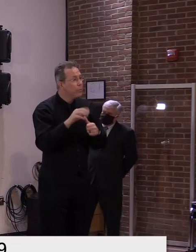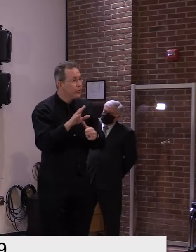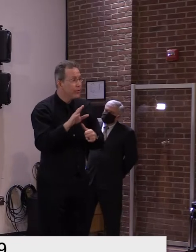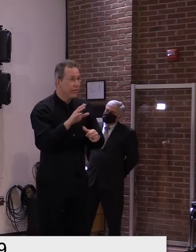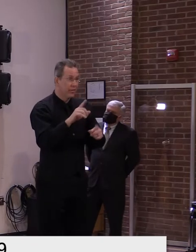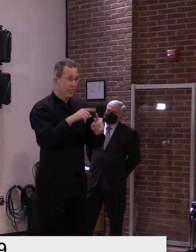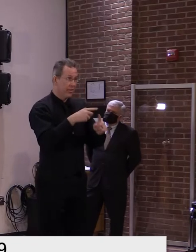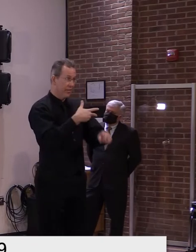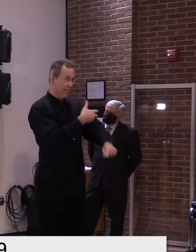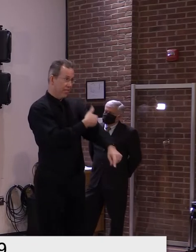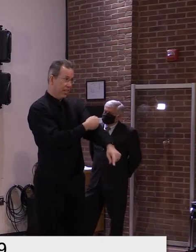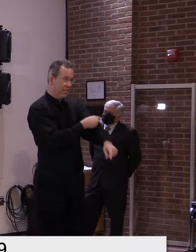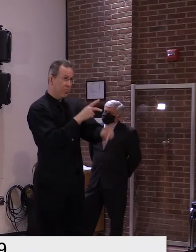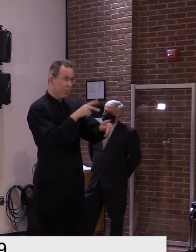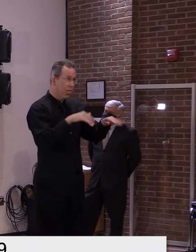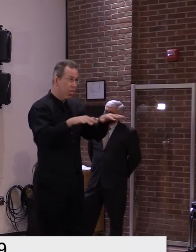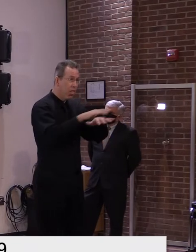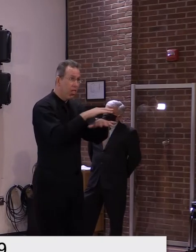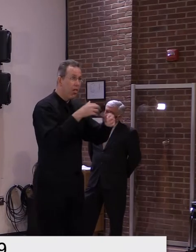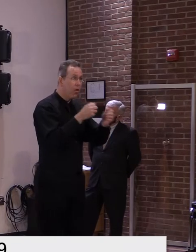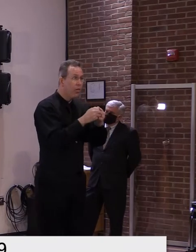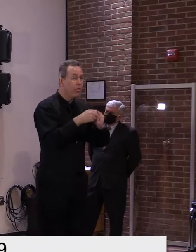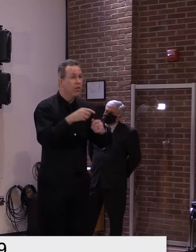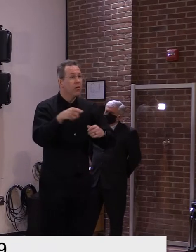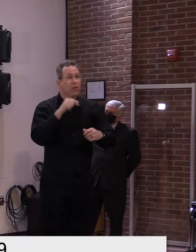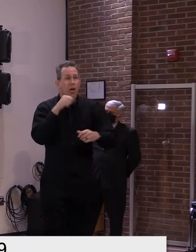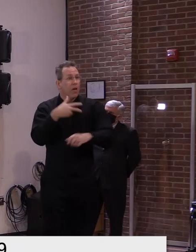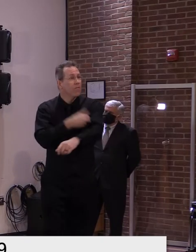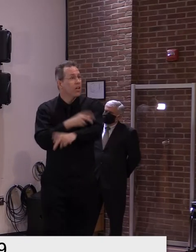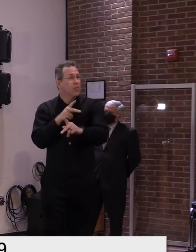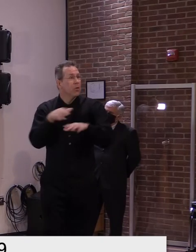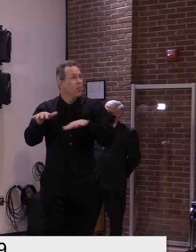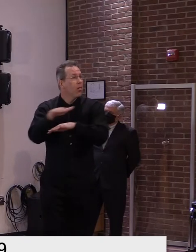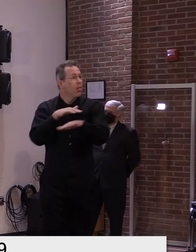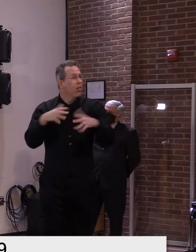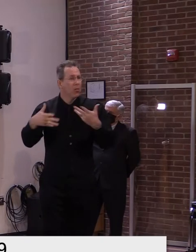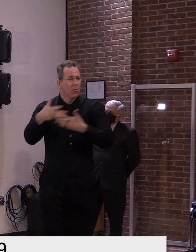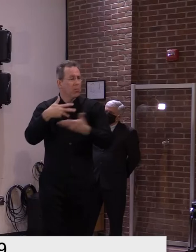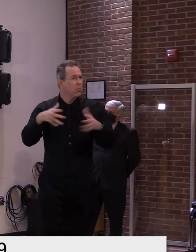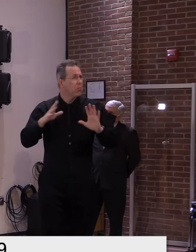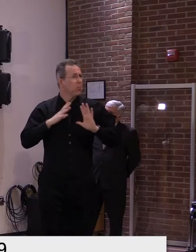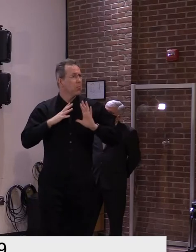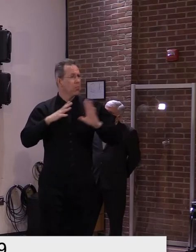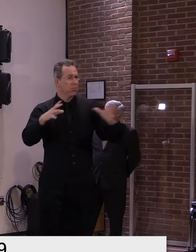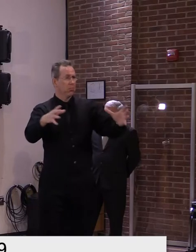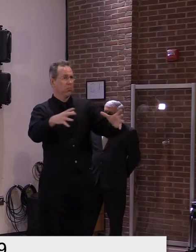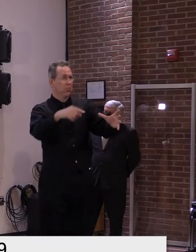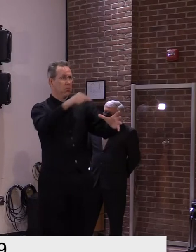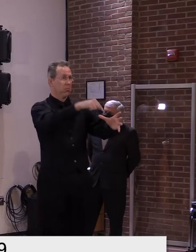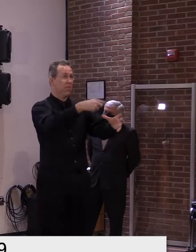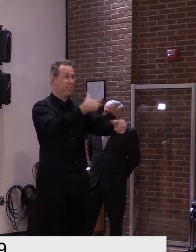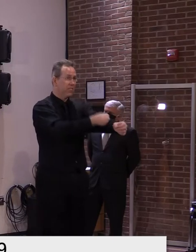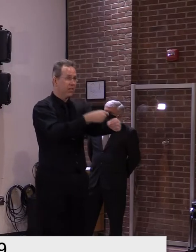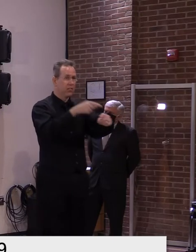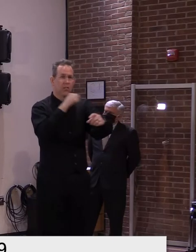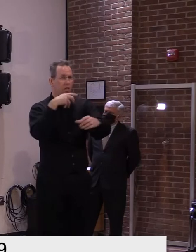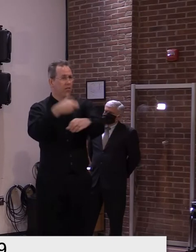we're not telling them to all forgo the masks at this point in time